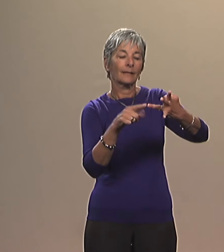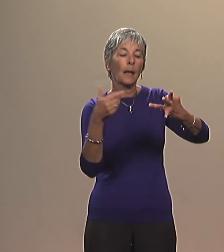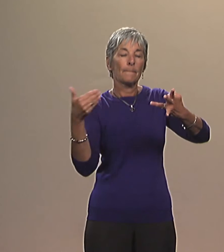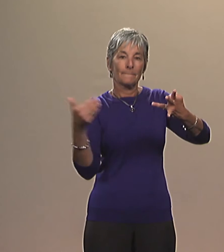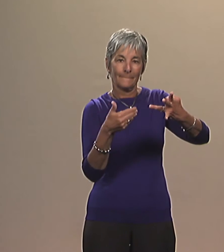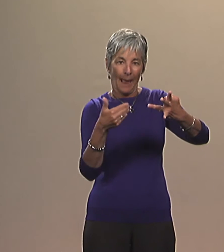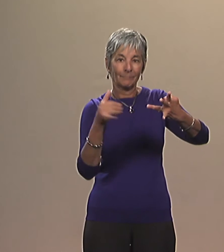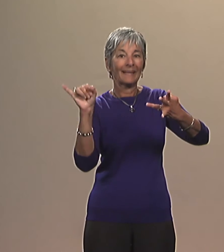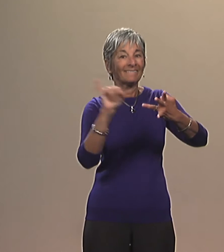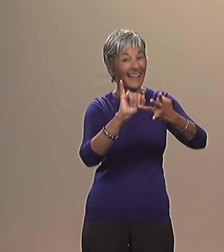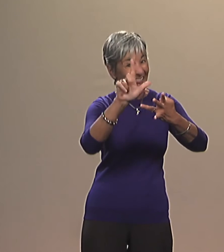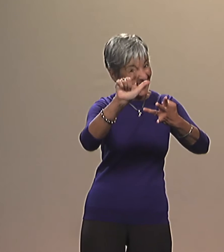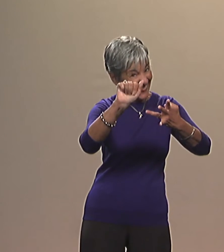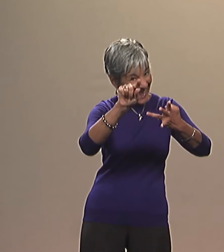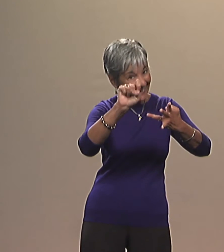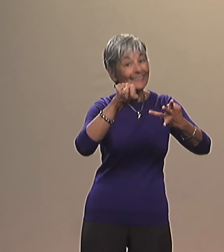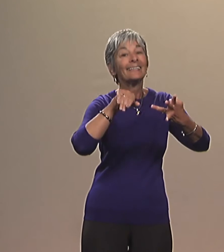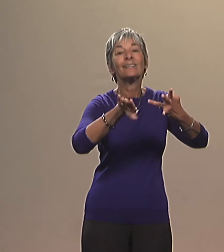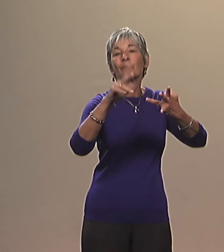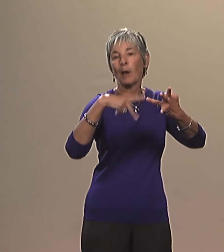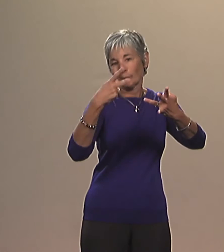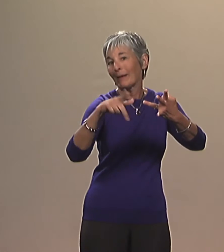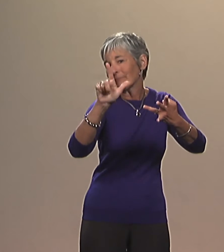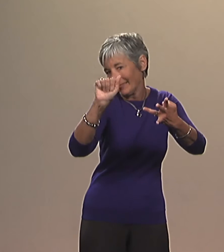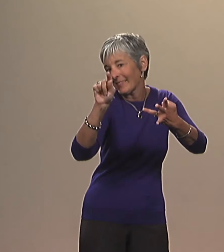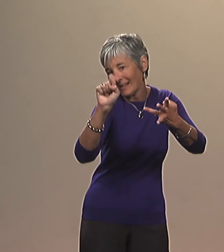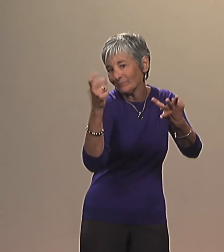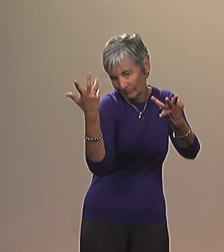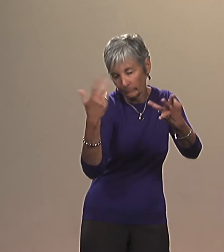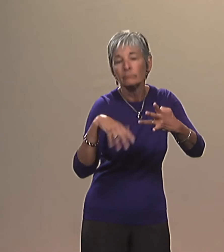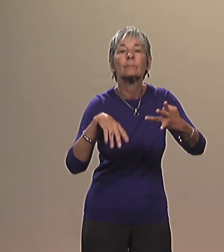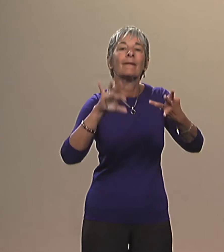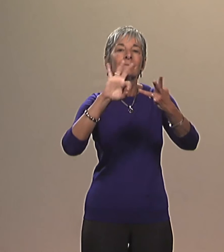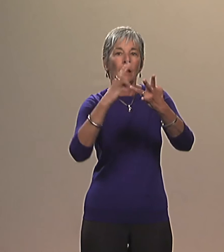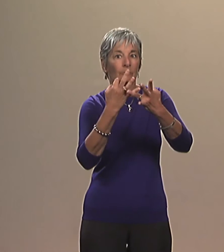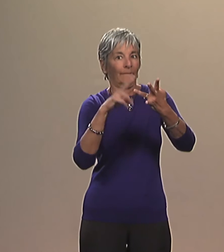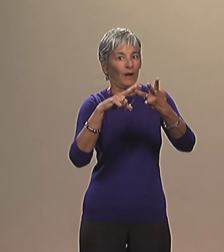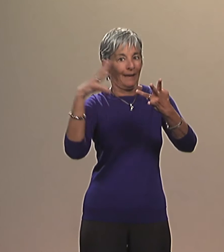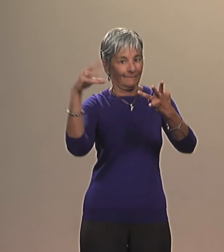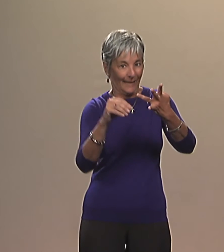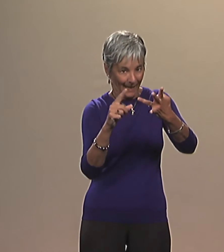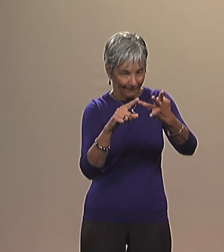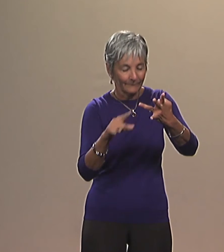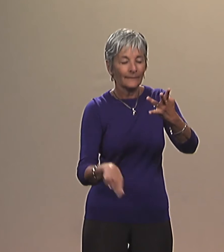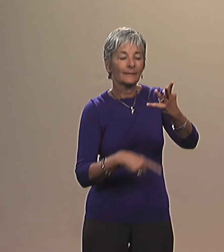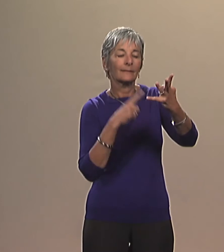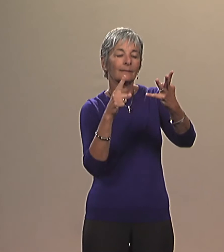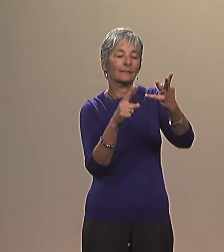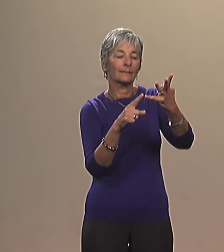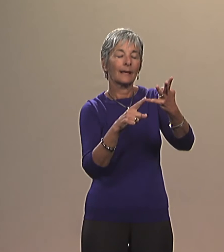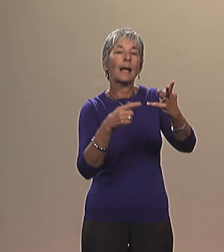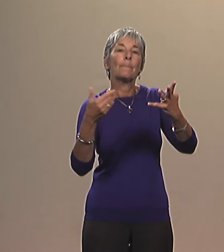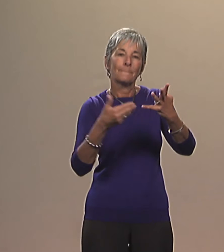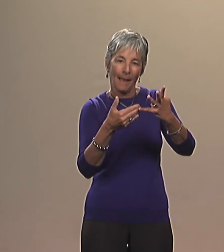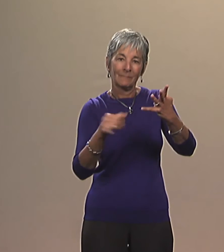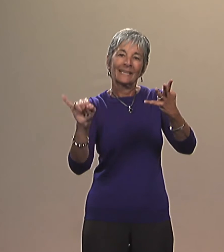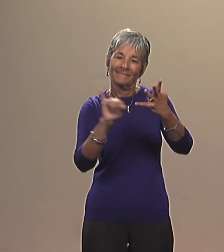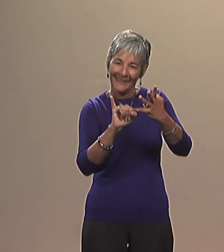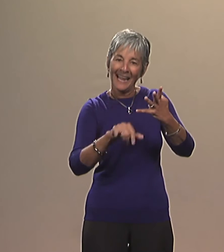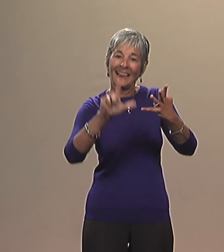The third group had babies identified late, and they came into the early intervention programs late, but the families were very involved. The fourth group had identification